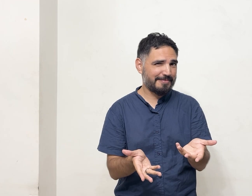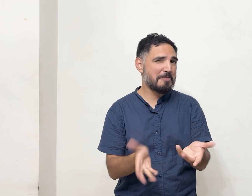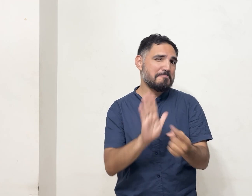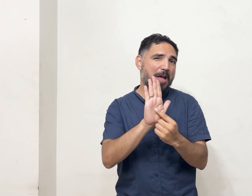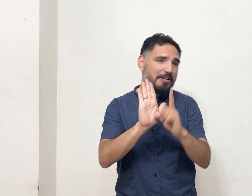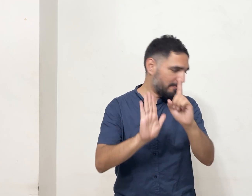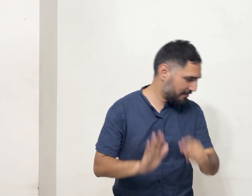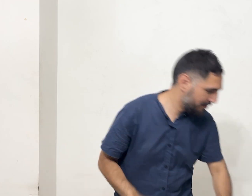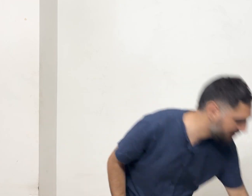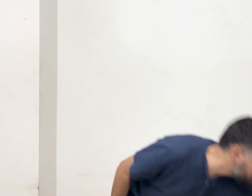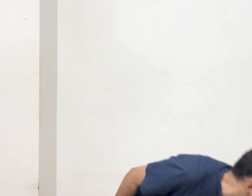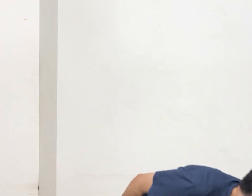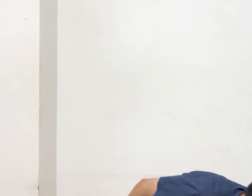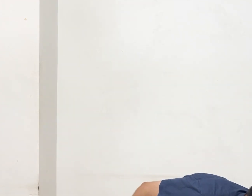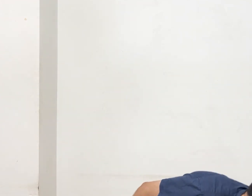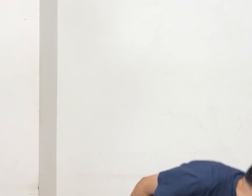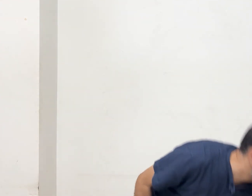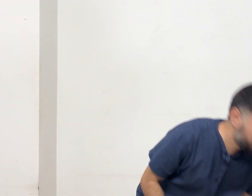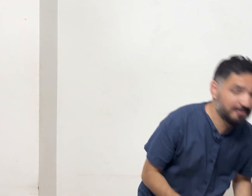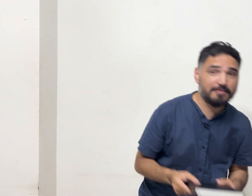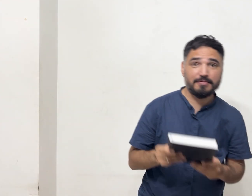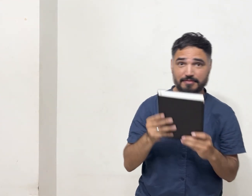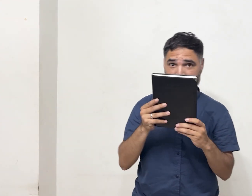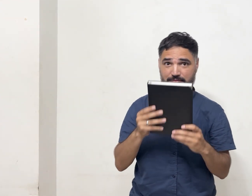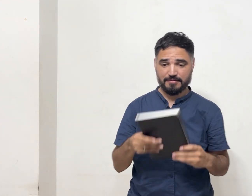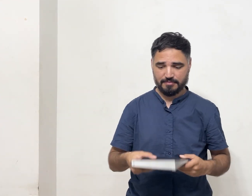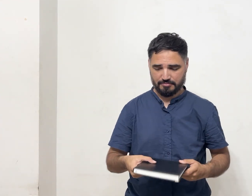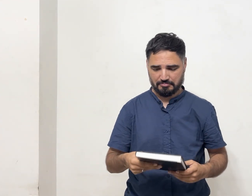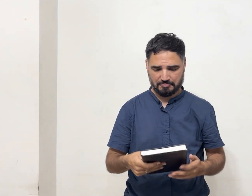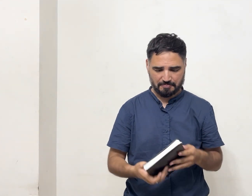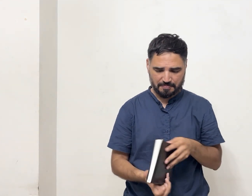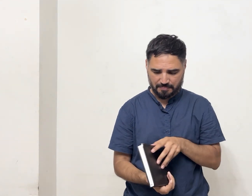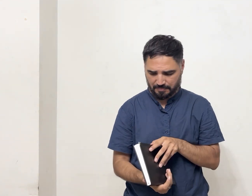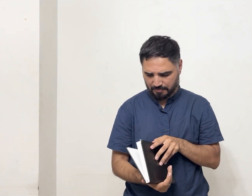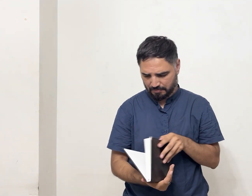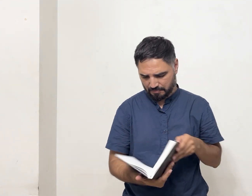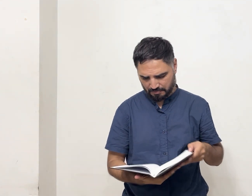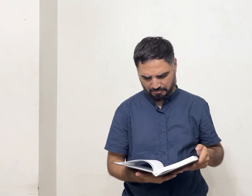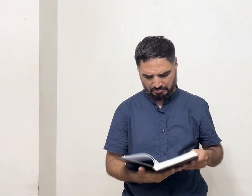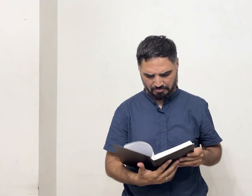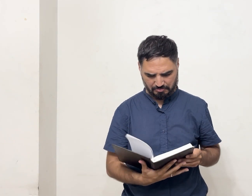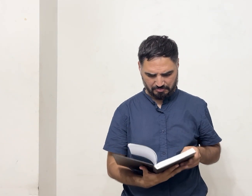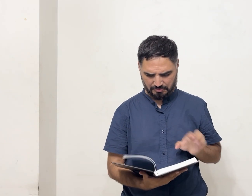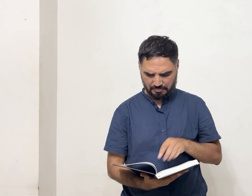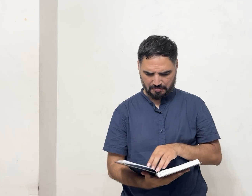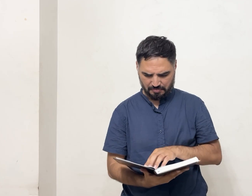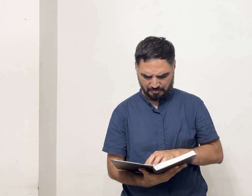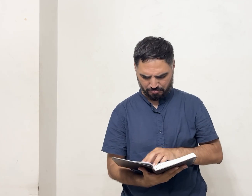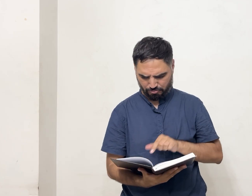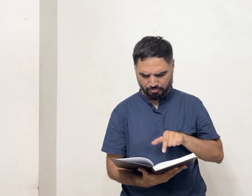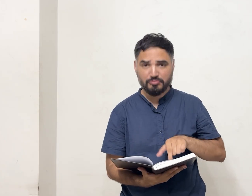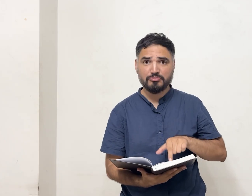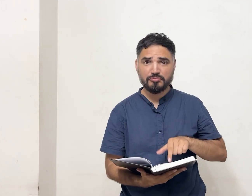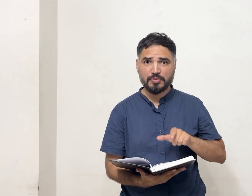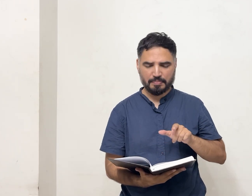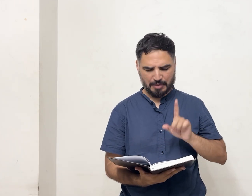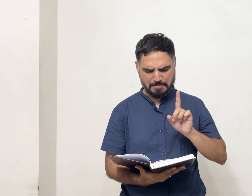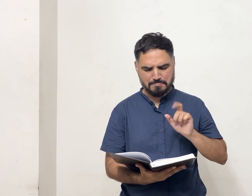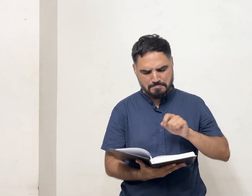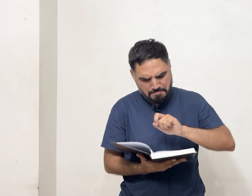the people be able to understand it? Let's take another example. Let's say we have a notebook here and I try to write some